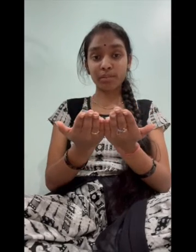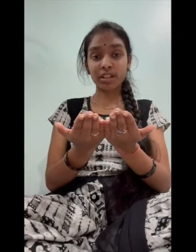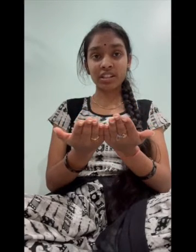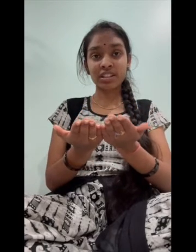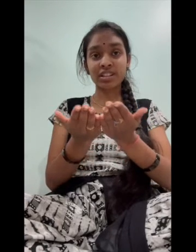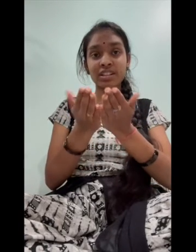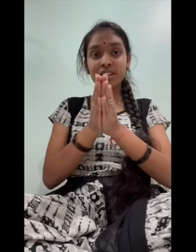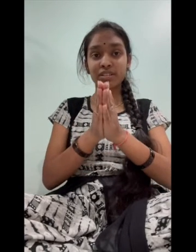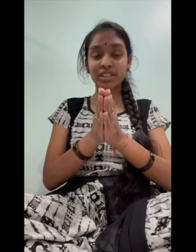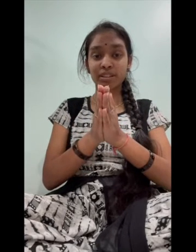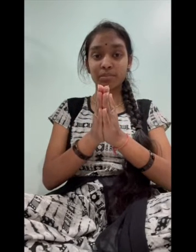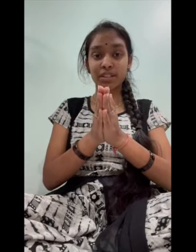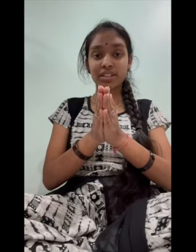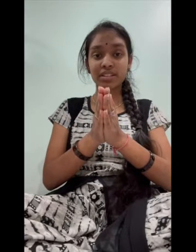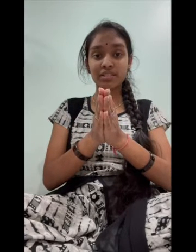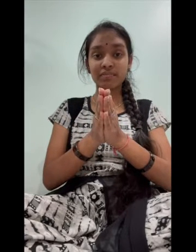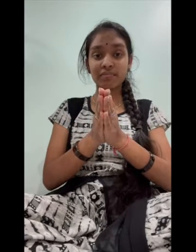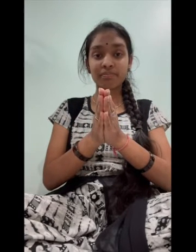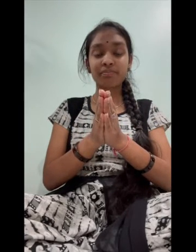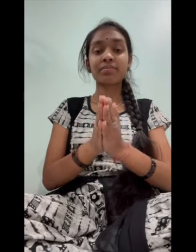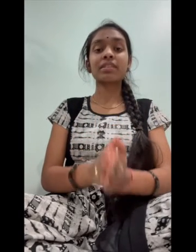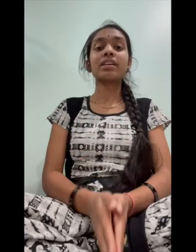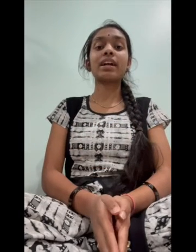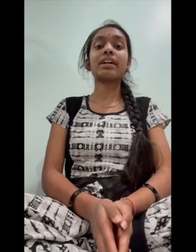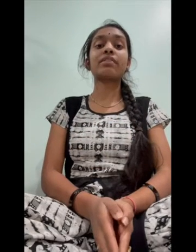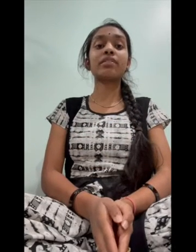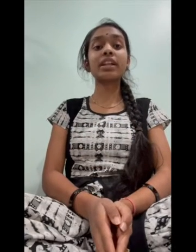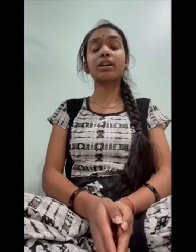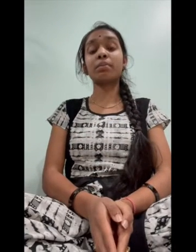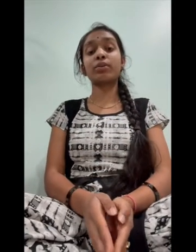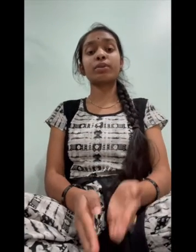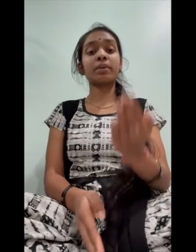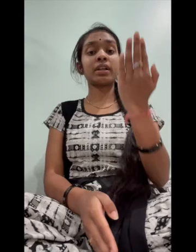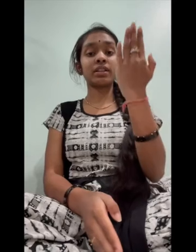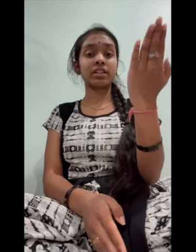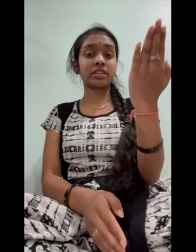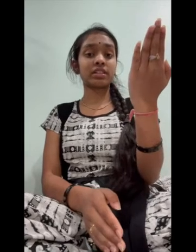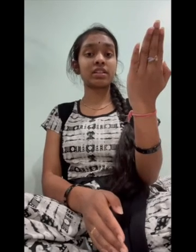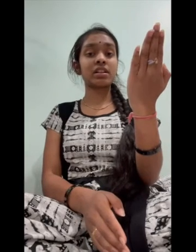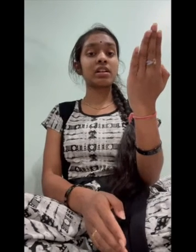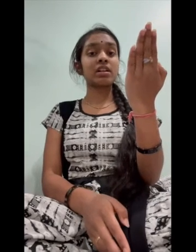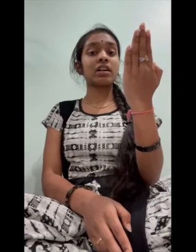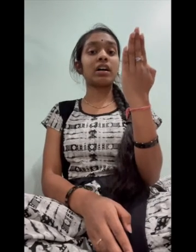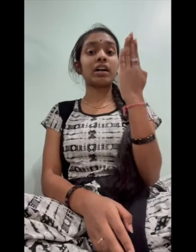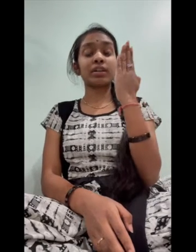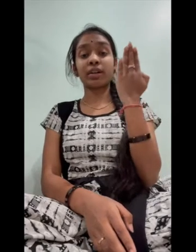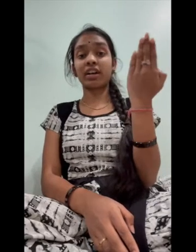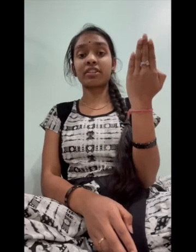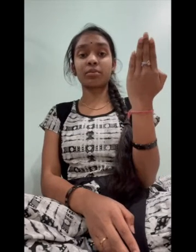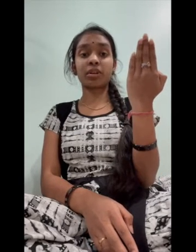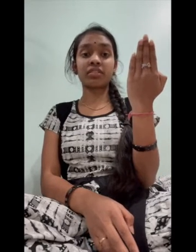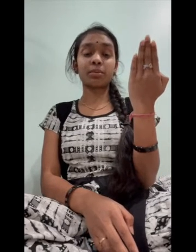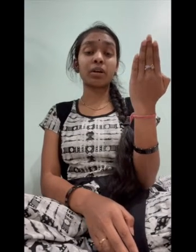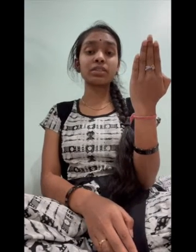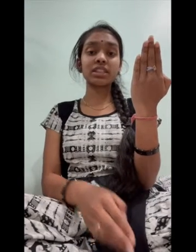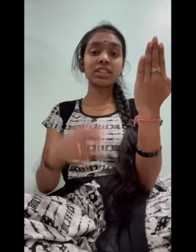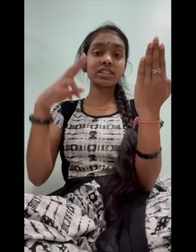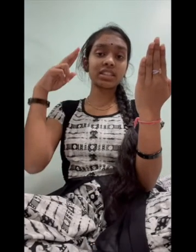book, closing a book. And reading a book would be this. You would have one of your palms like this